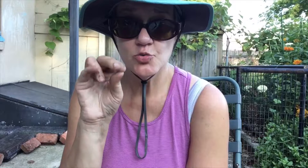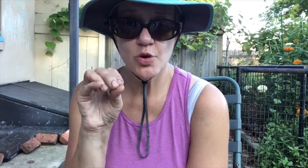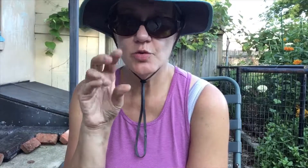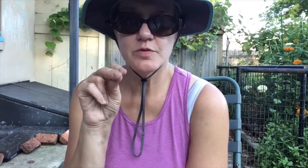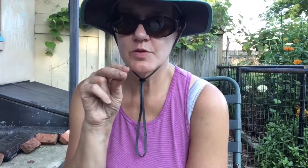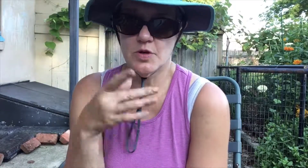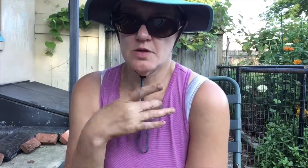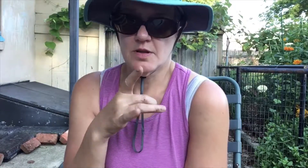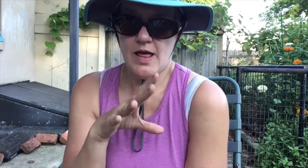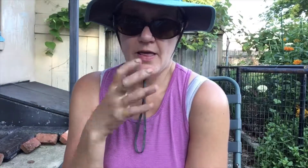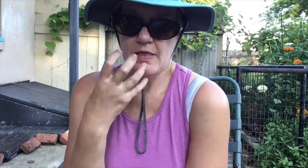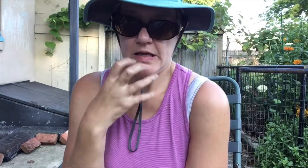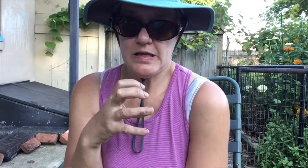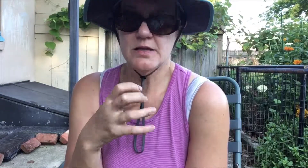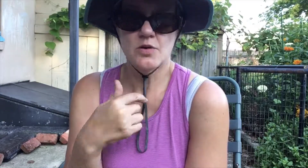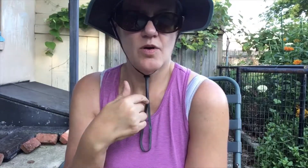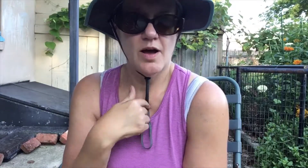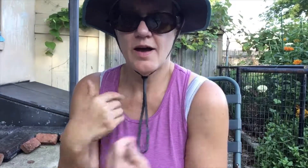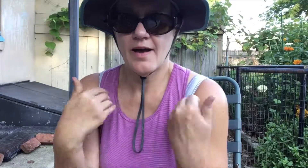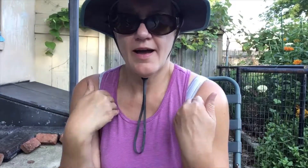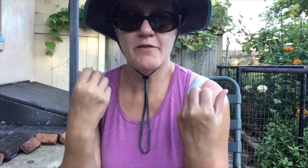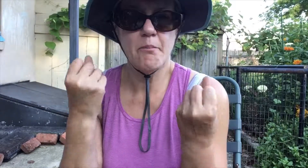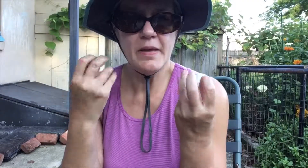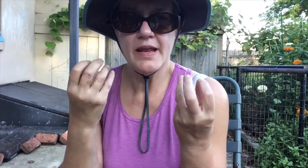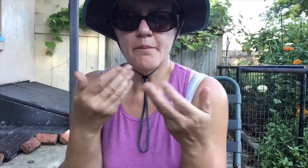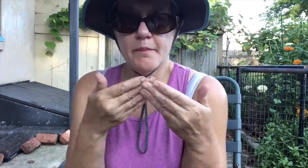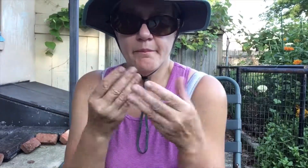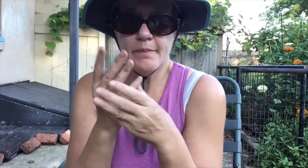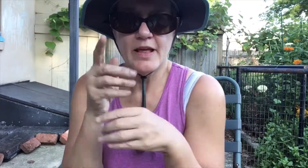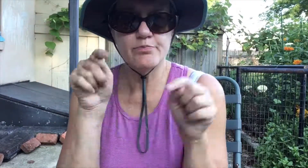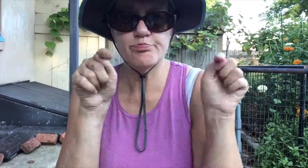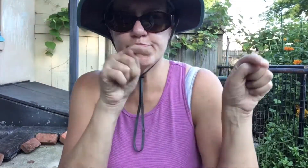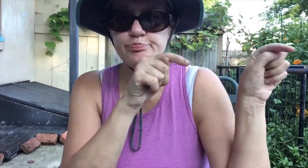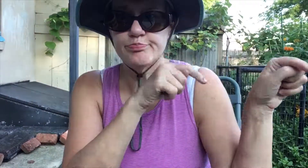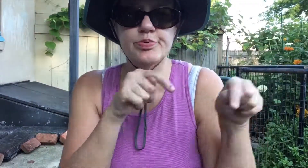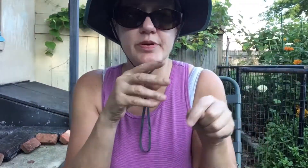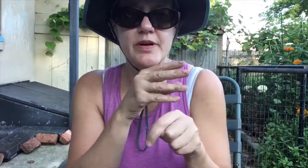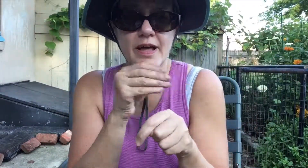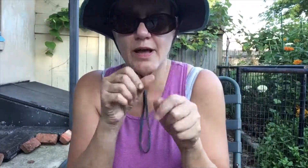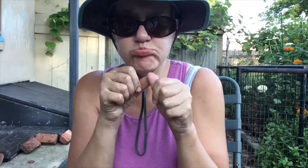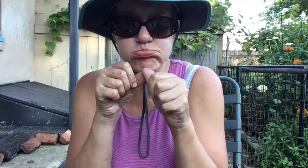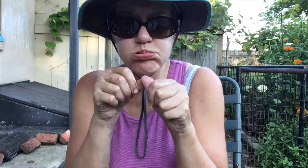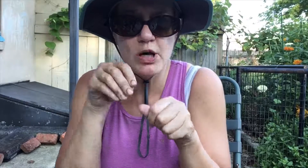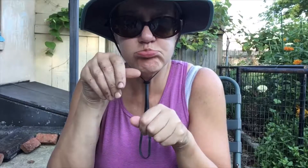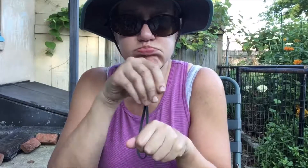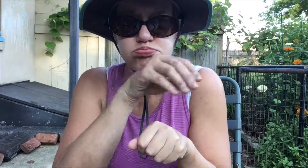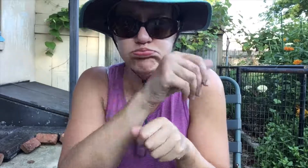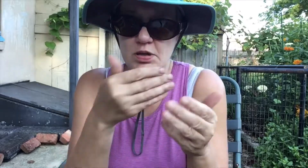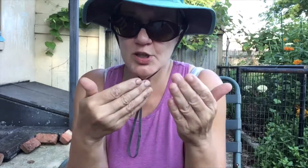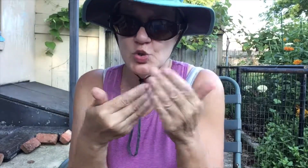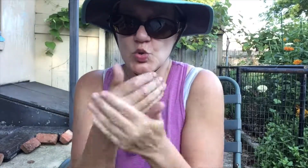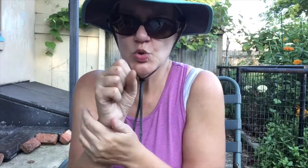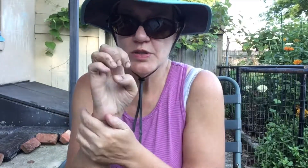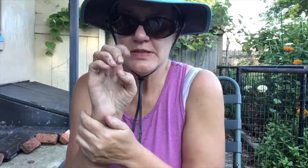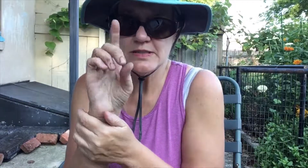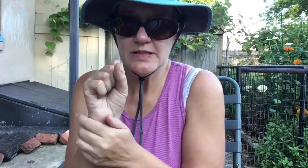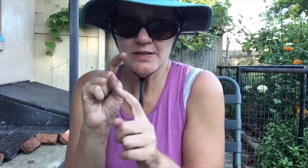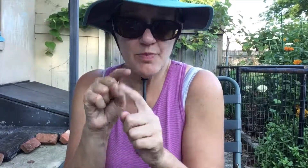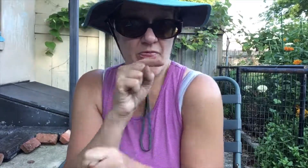me cutting off cilantro flowers and they really don't like the heat, so I have a lot of them planted all throughout the garden. And